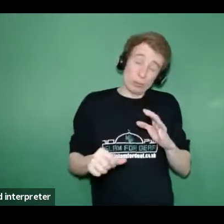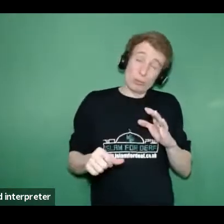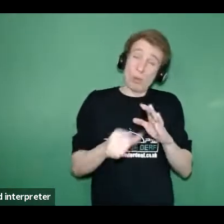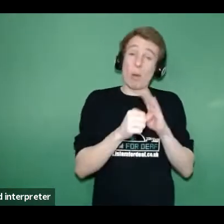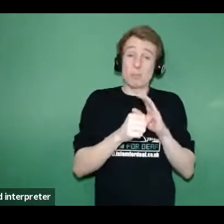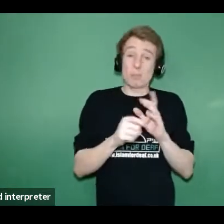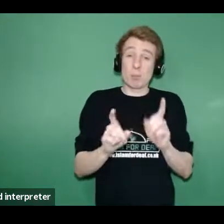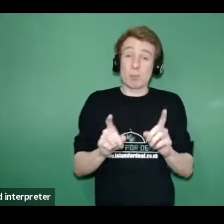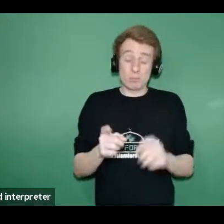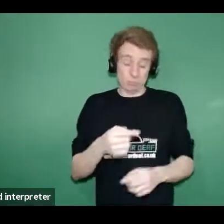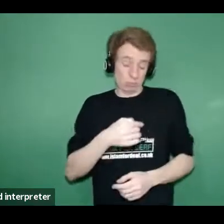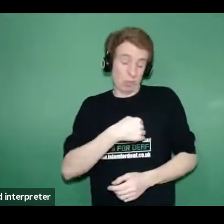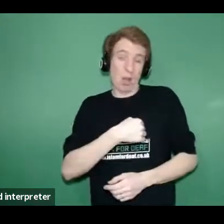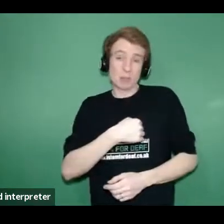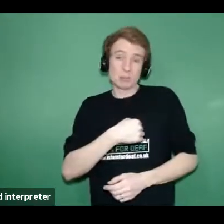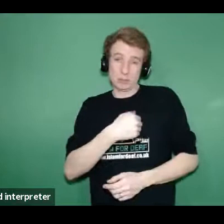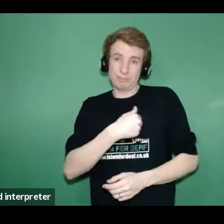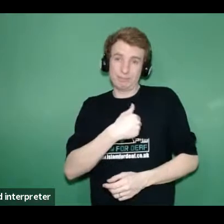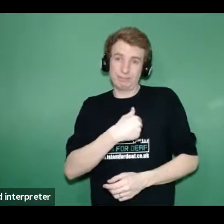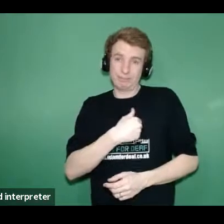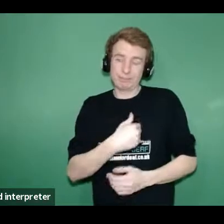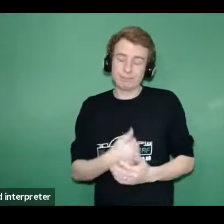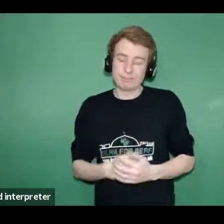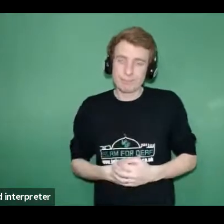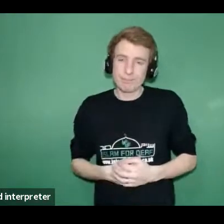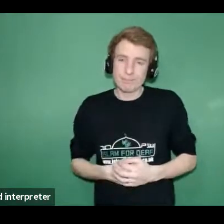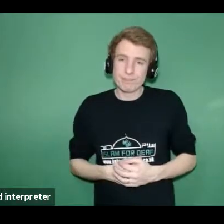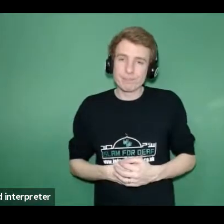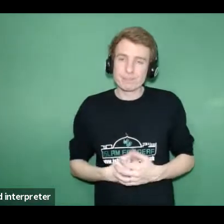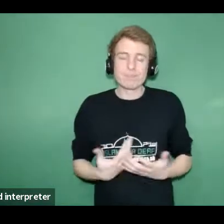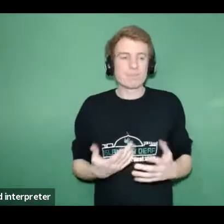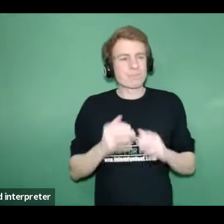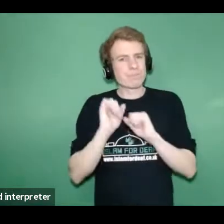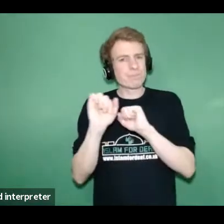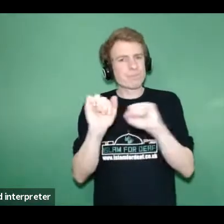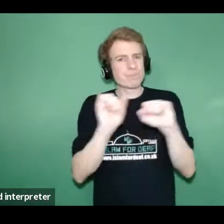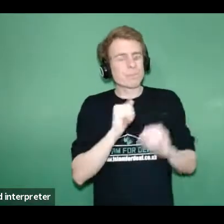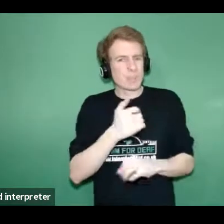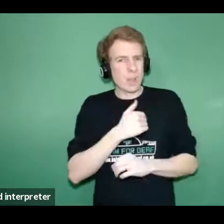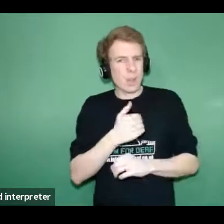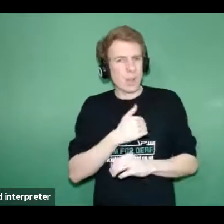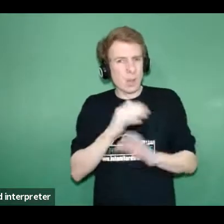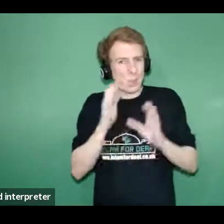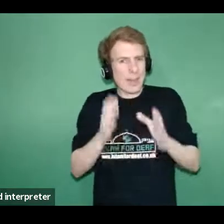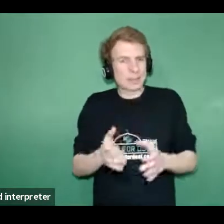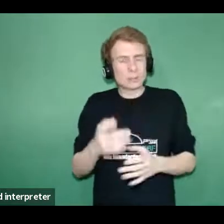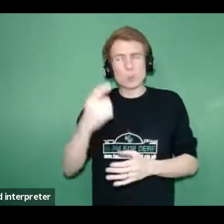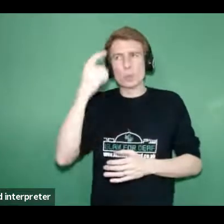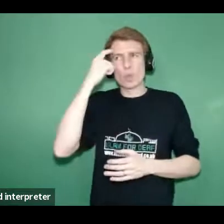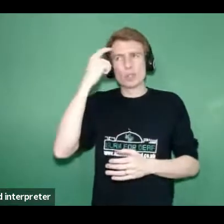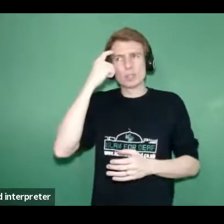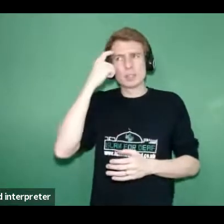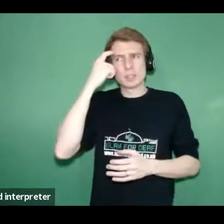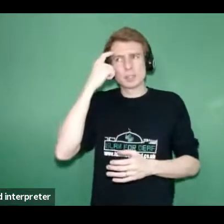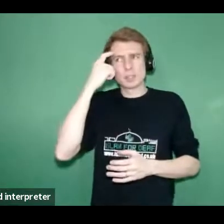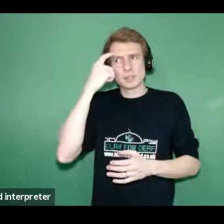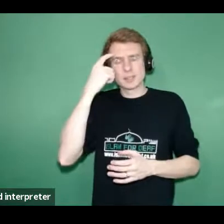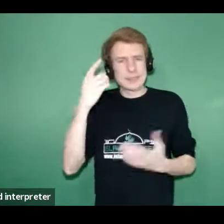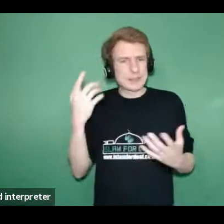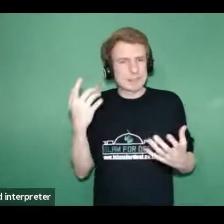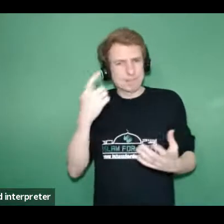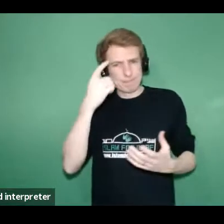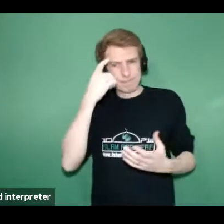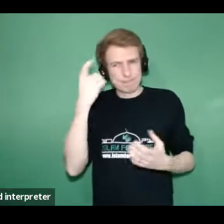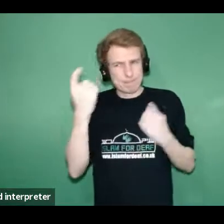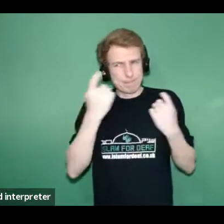And as a result of this, we need to be conscious of anything that will cause these